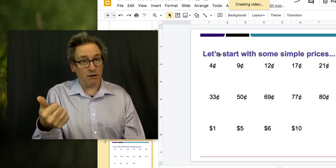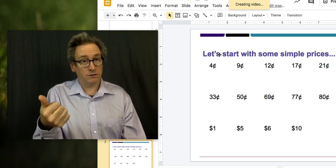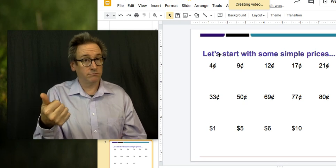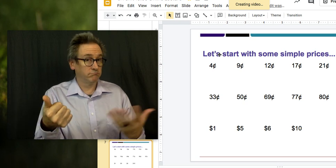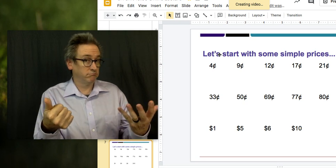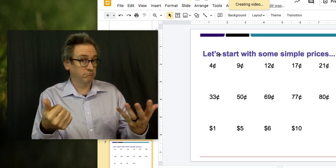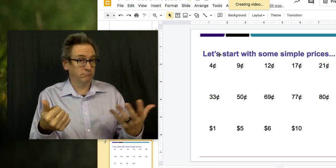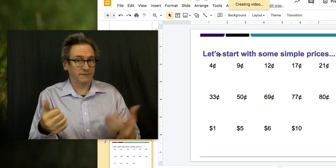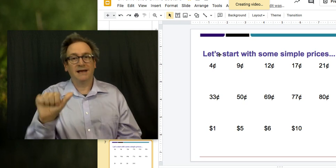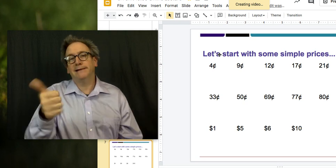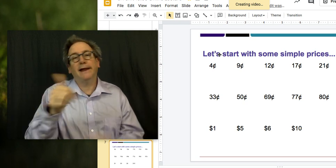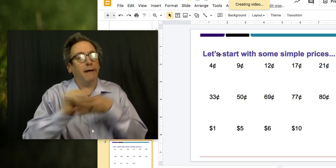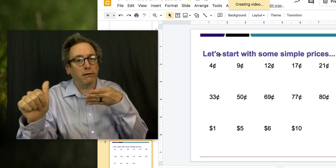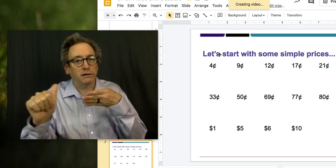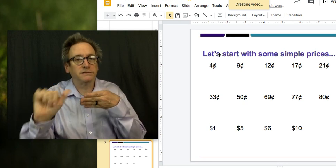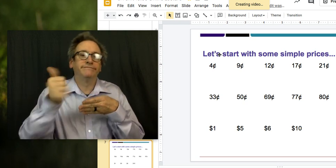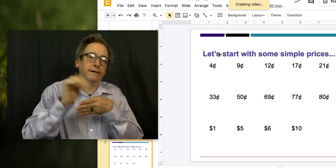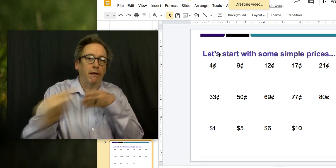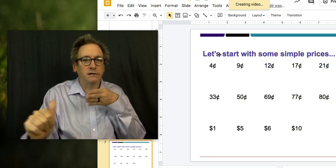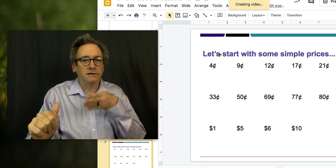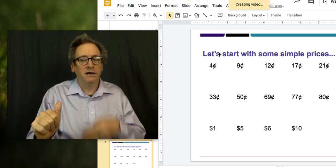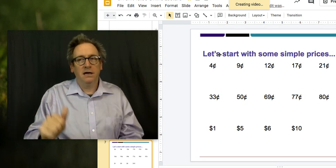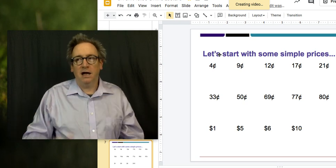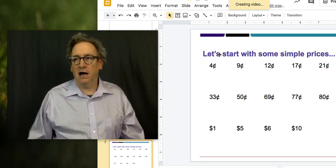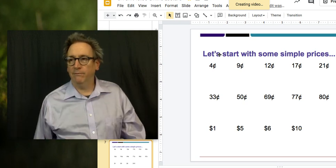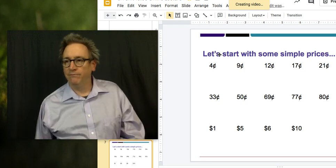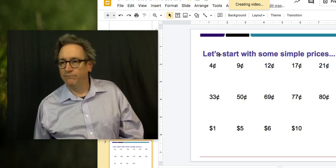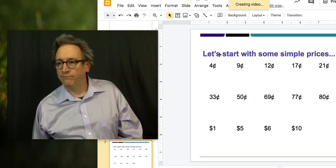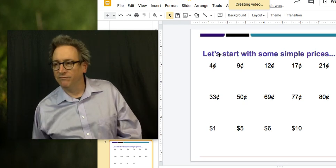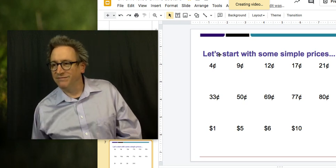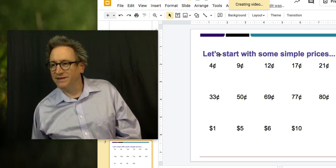$10. $10.